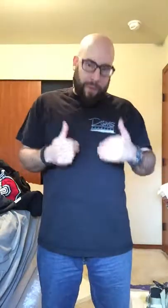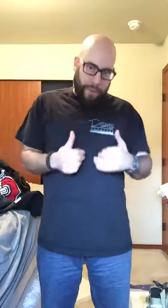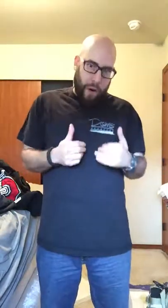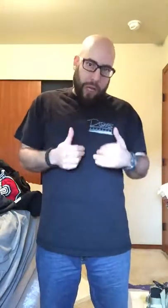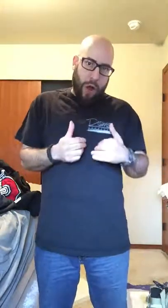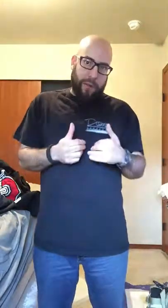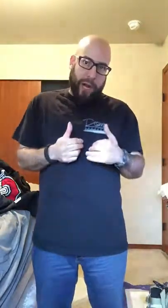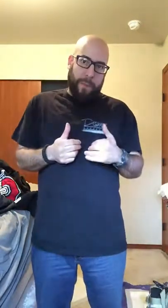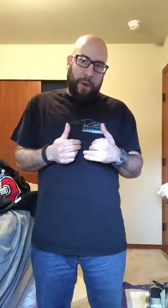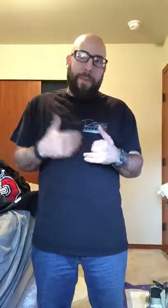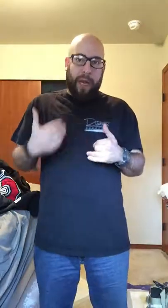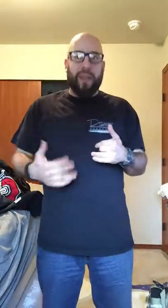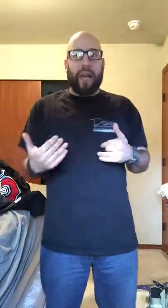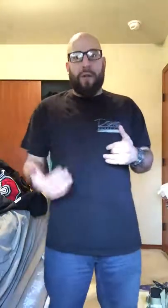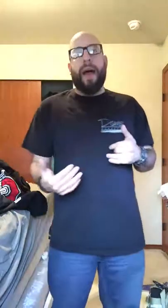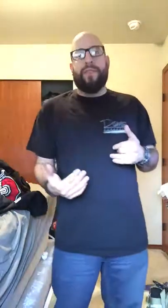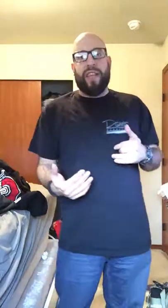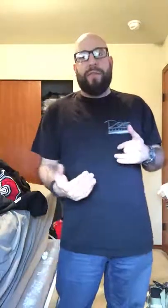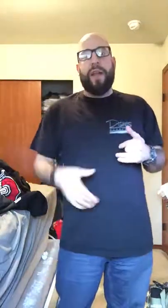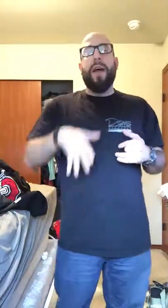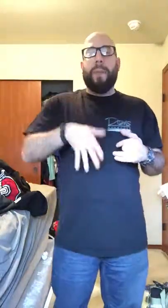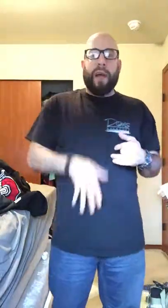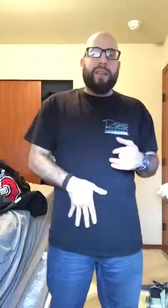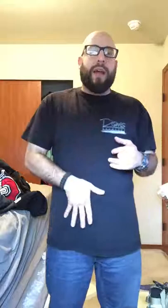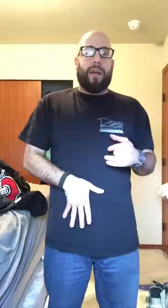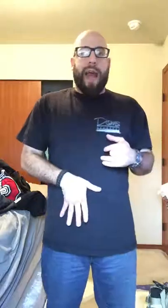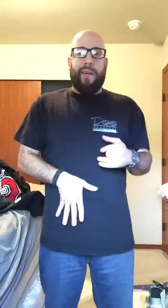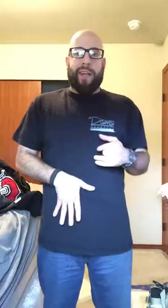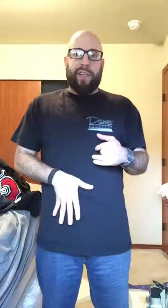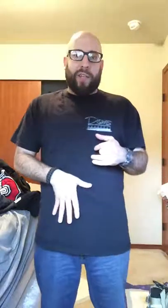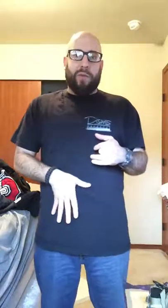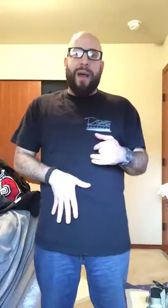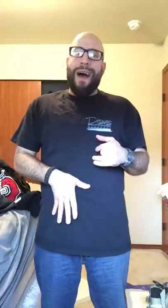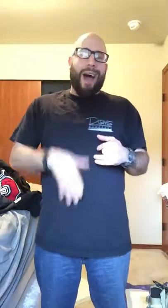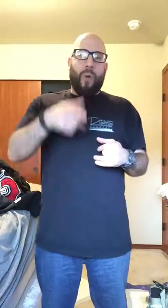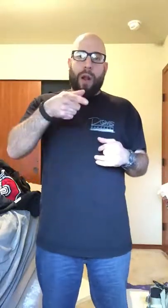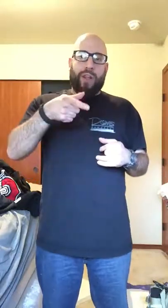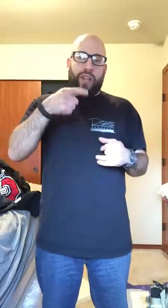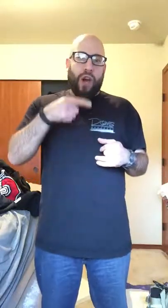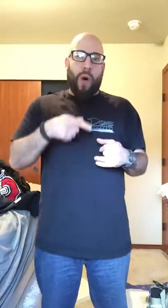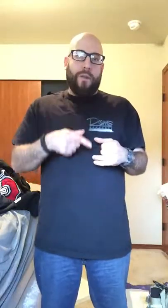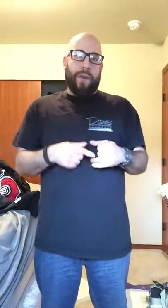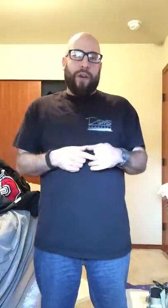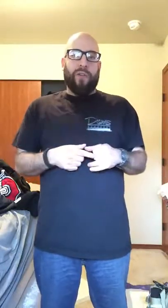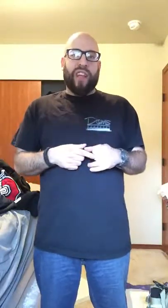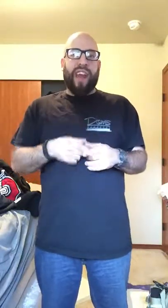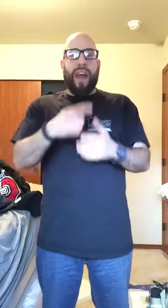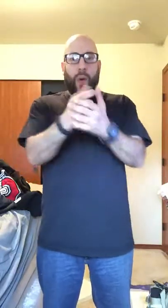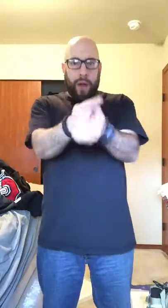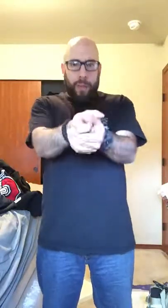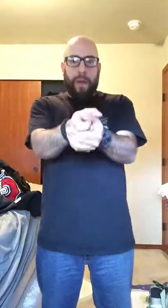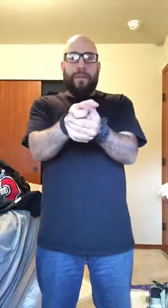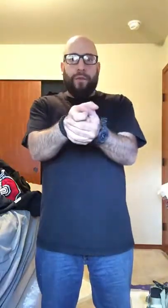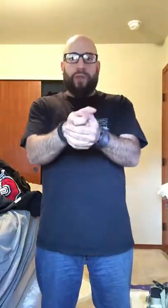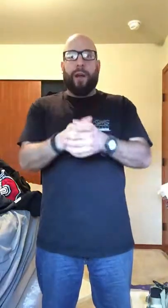prefer a long trigger pull because I don't have a safety, because I carry it concealed. I don't want it to just go off if it goes like that. I want it to be a full trigger